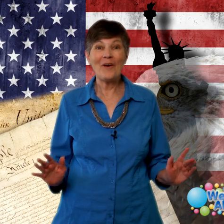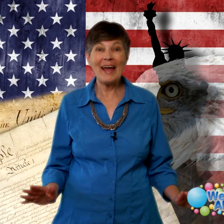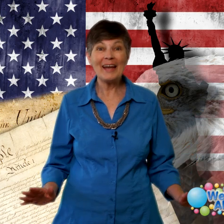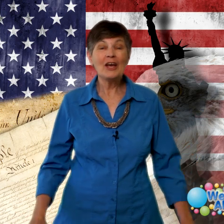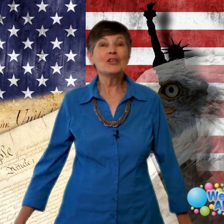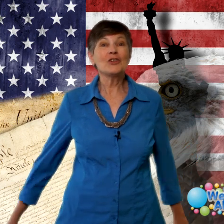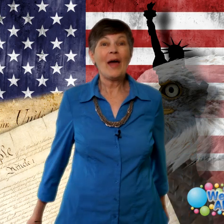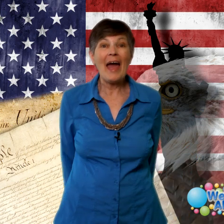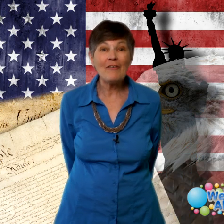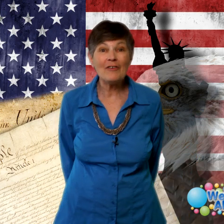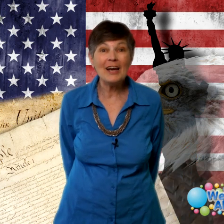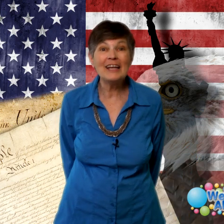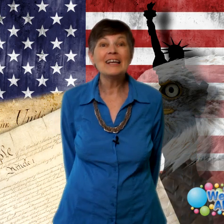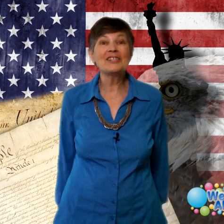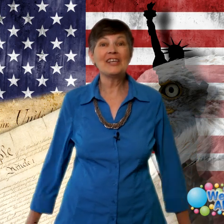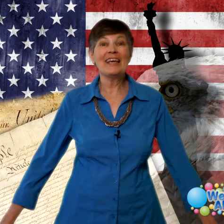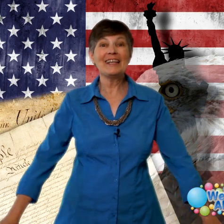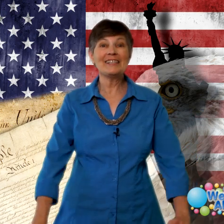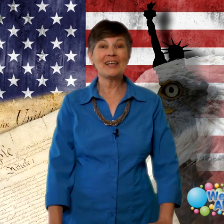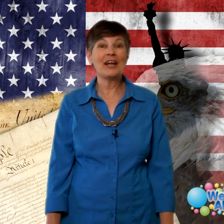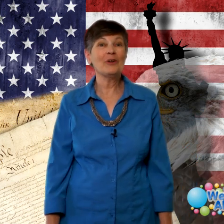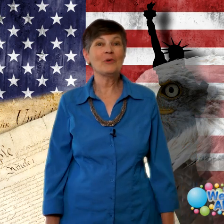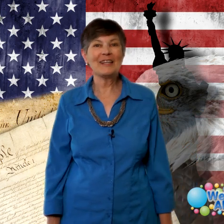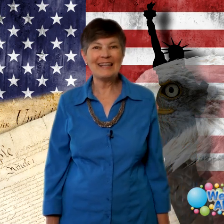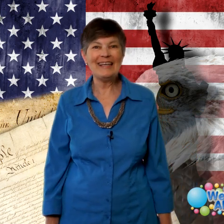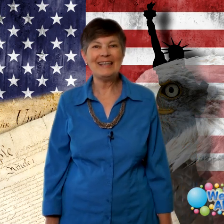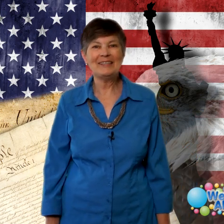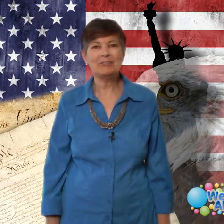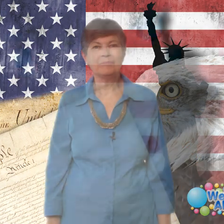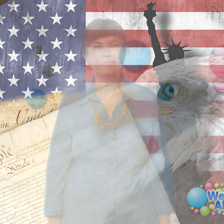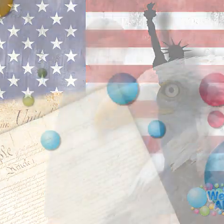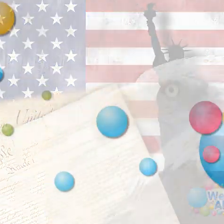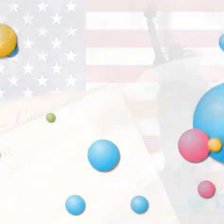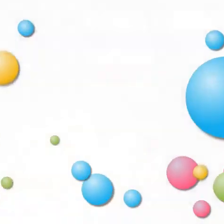right? So have fun singing and signing with Lee.